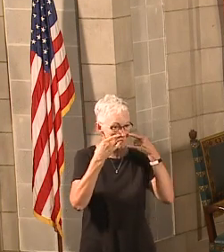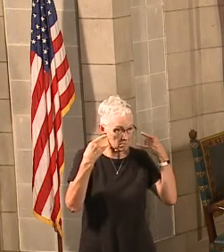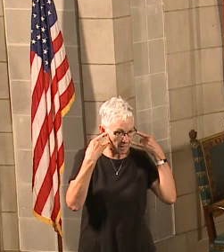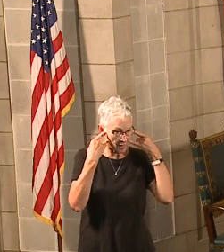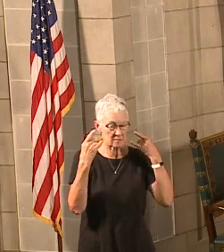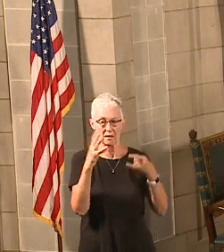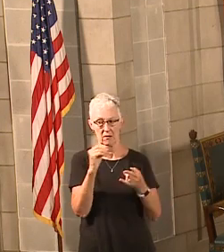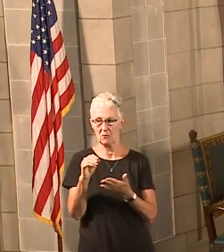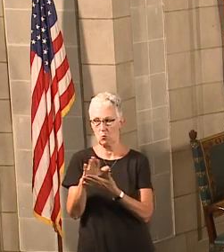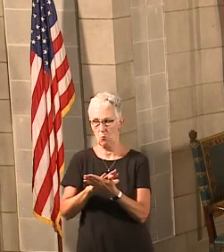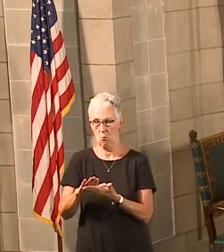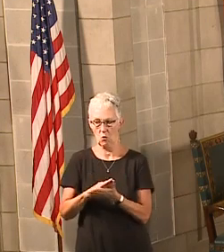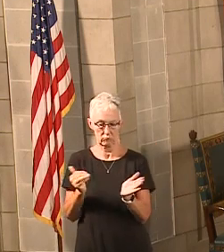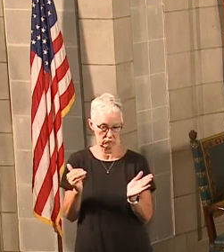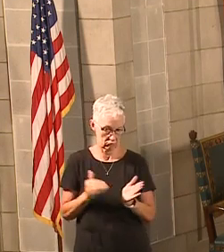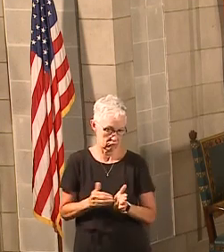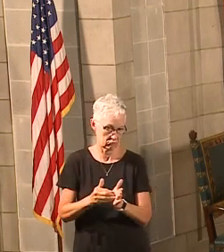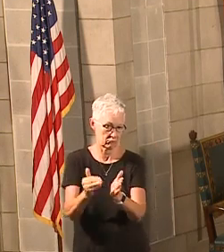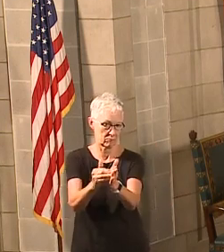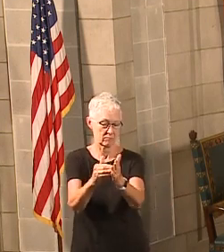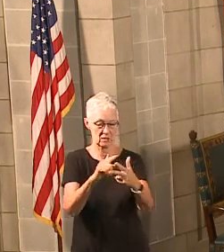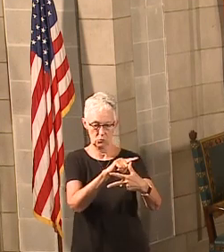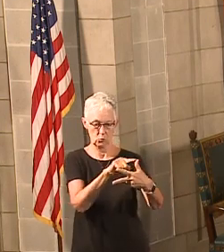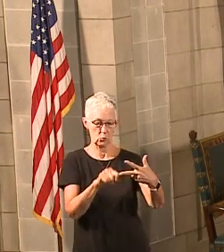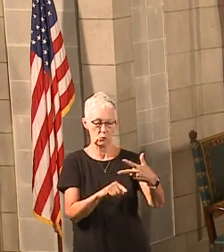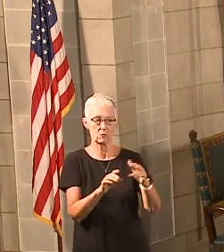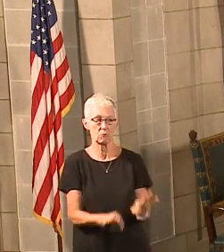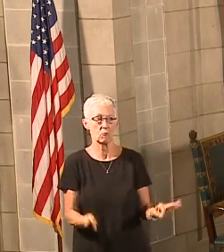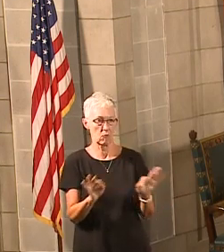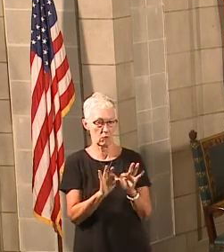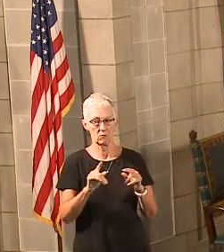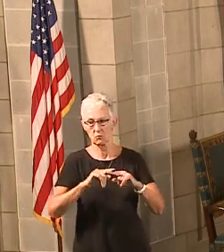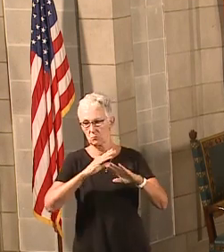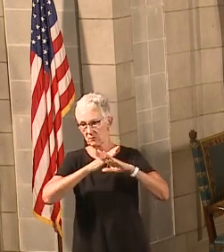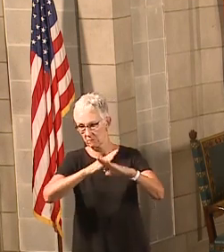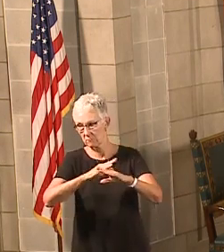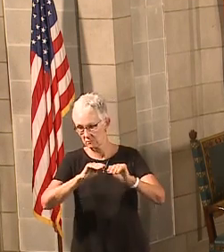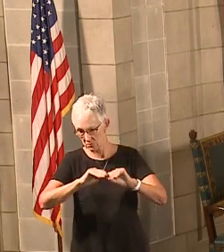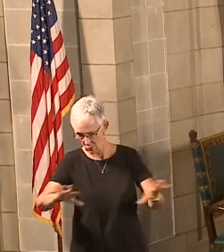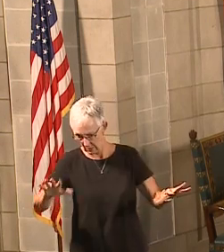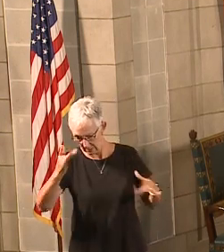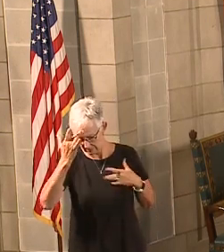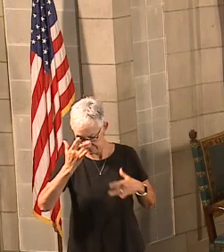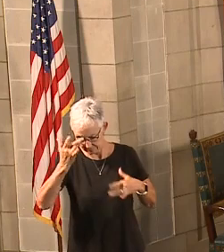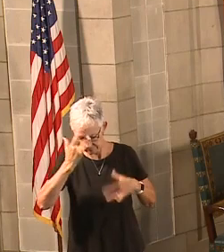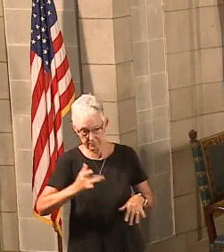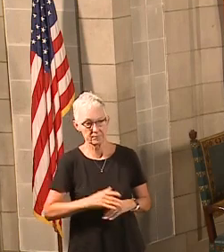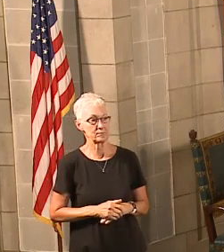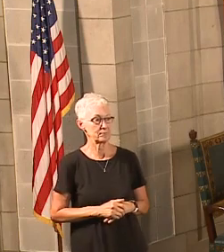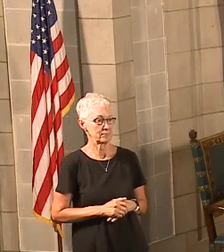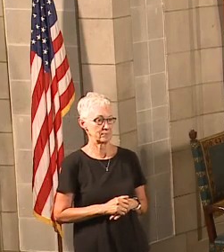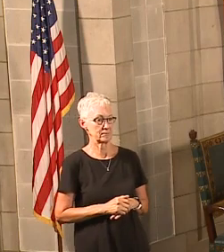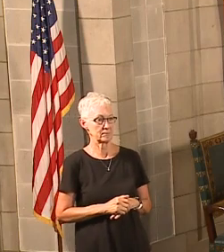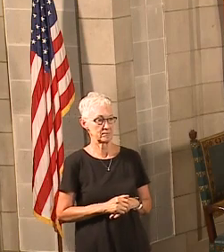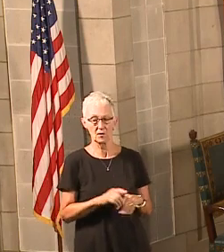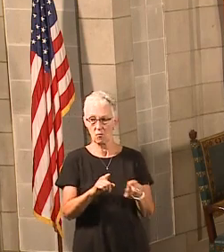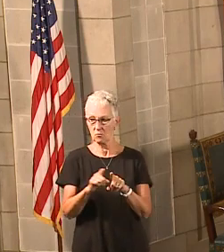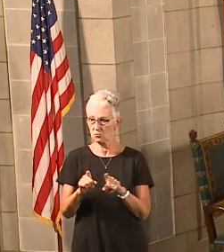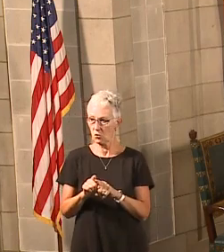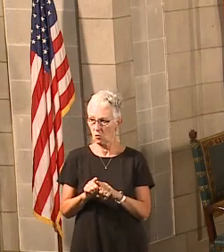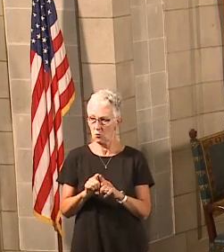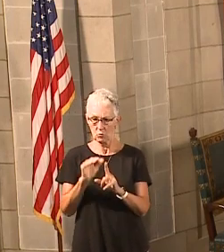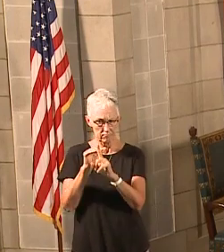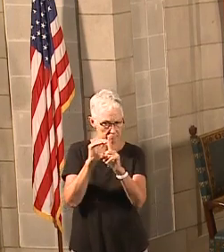rules that will help us make sure we continue to control the spread of the virus. So please keep those in mind. And of course, we also want to remind